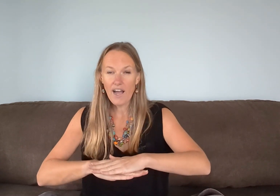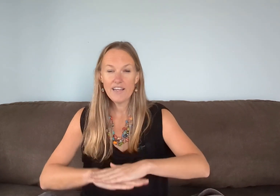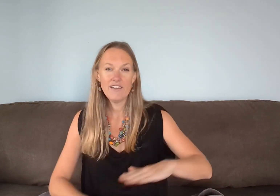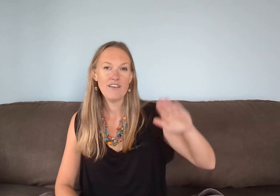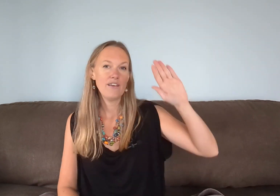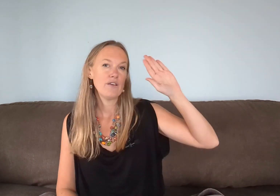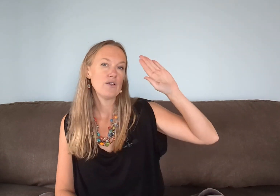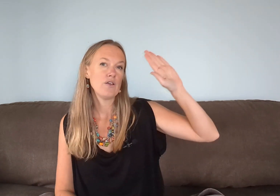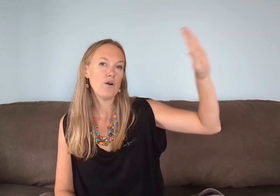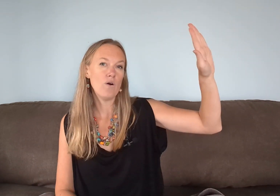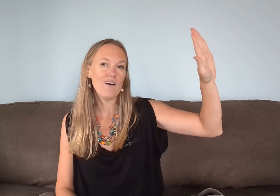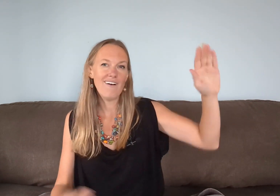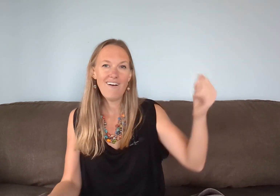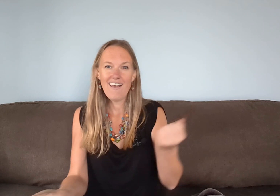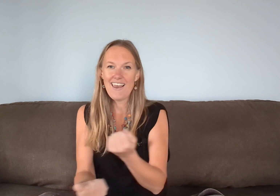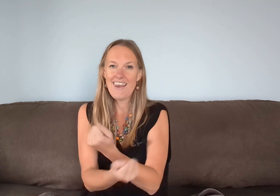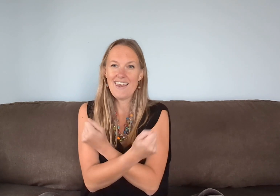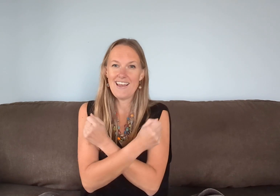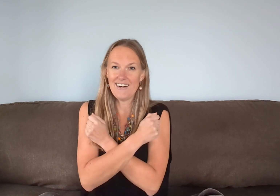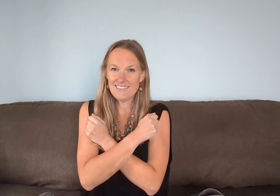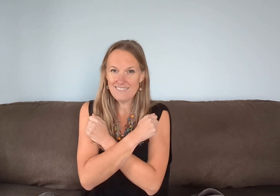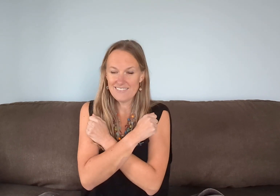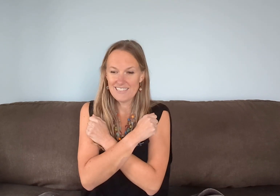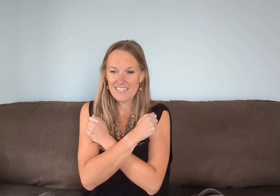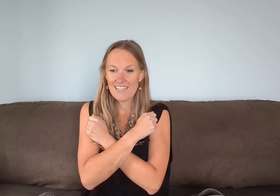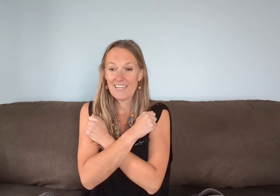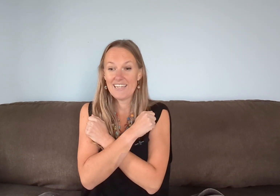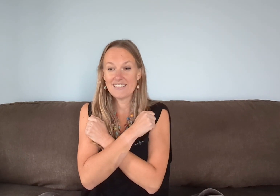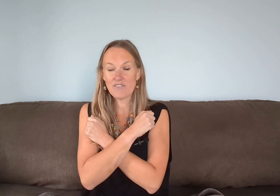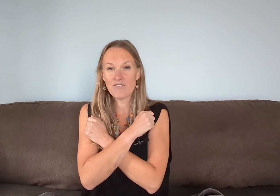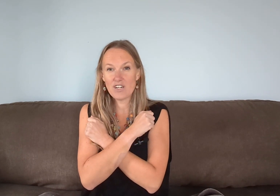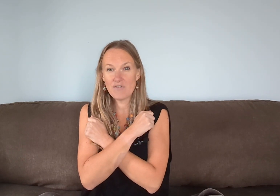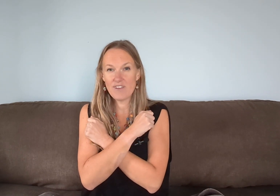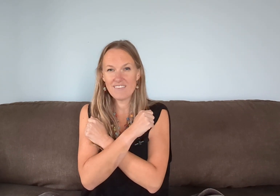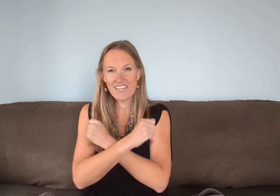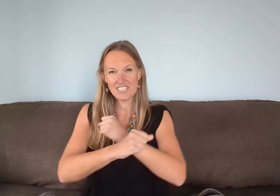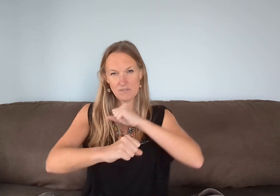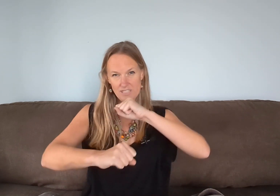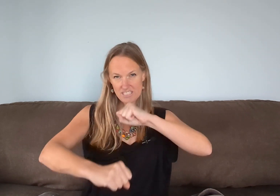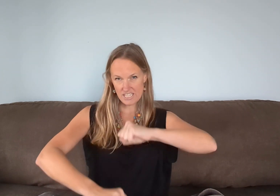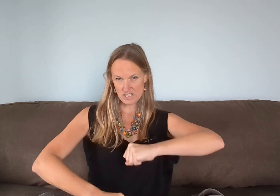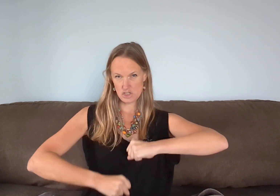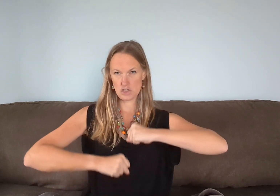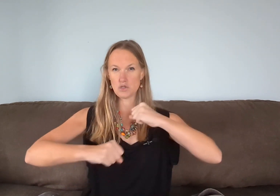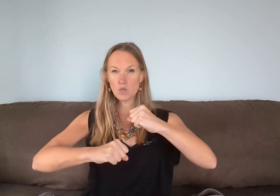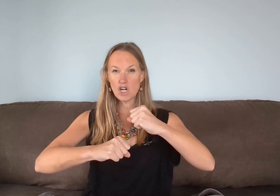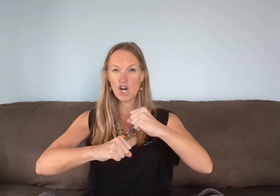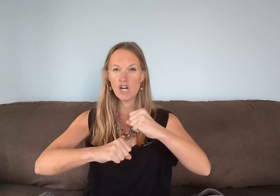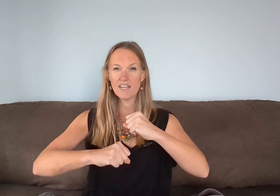upon your love. It is a firm foundation. We're going to say strong, and